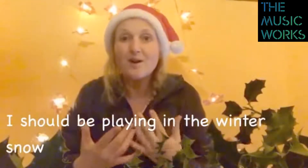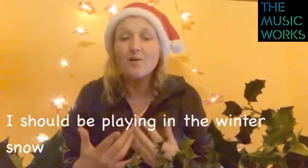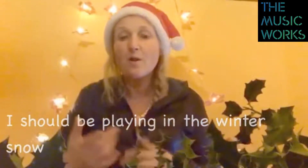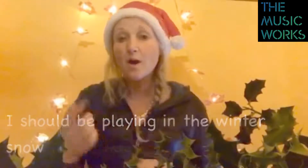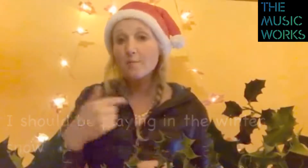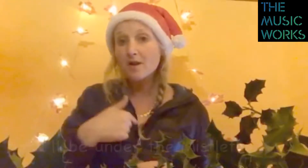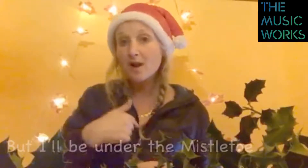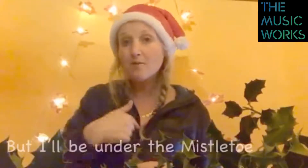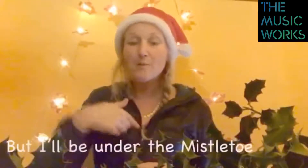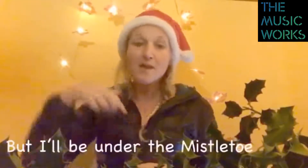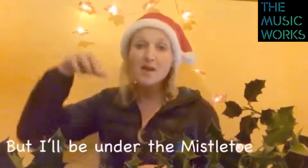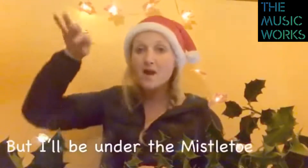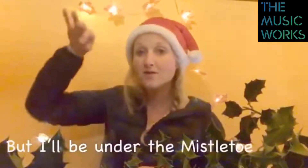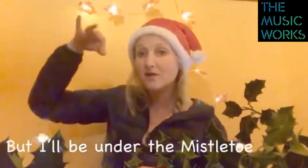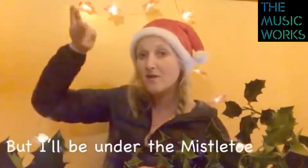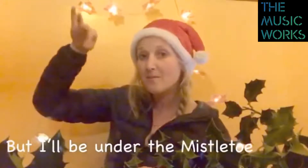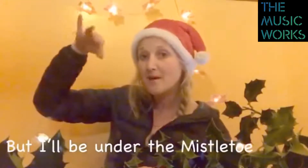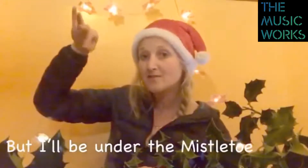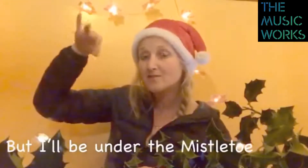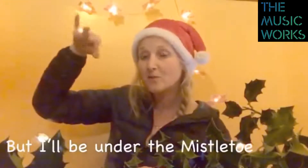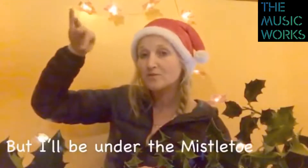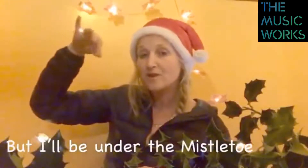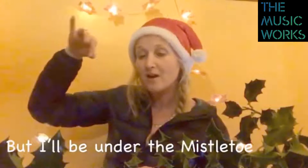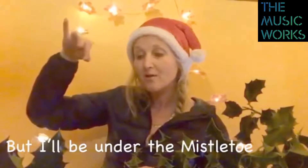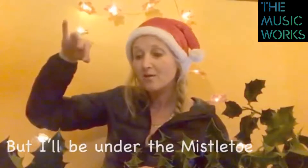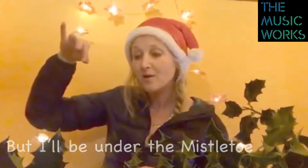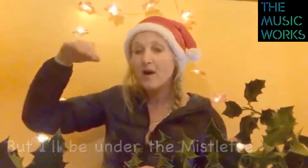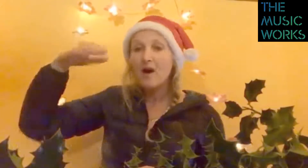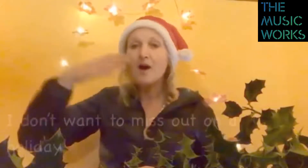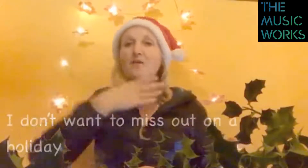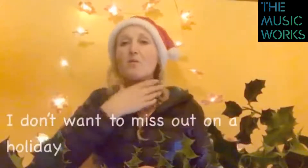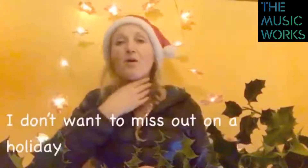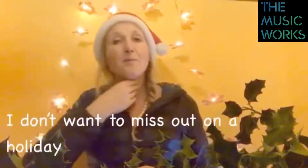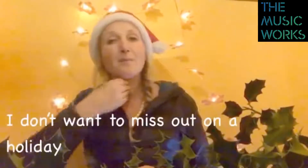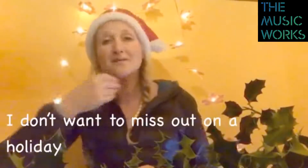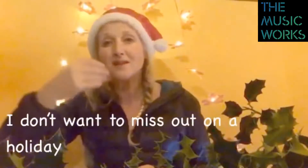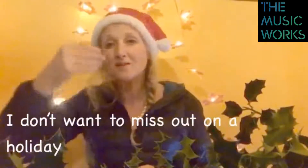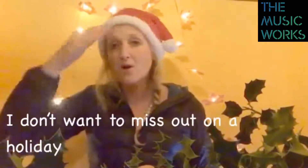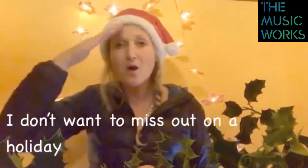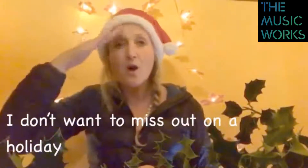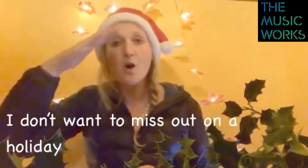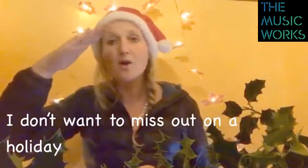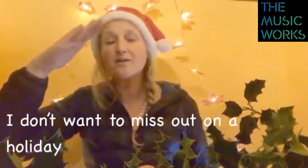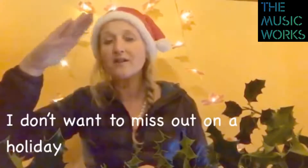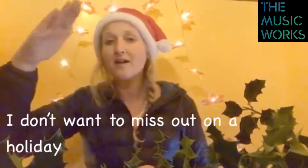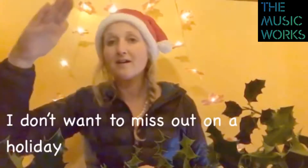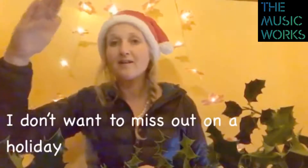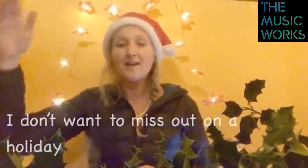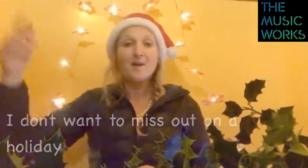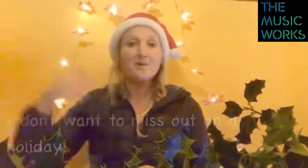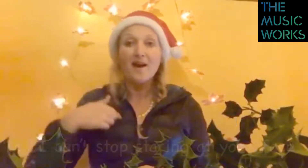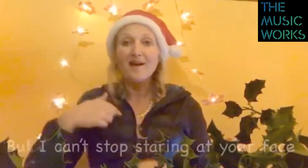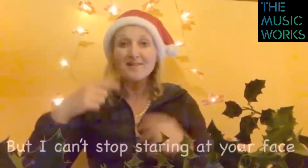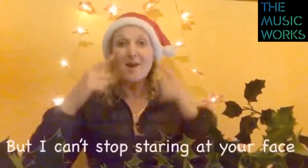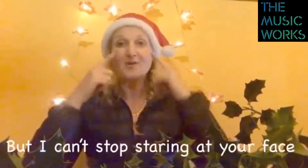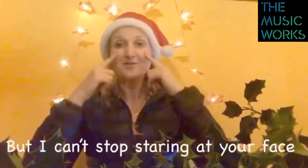snow, but I will be under the mistletoe. I don't want to miss out on a holiday, but I can't